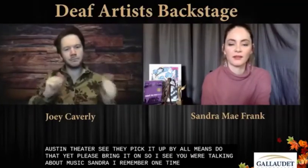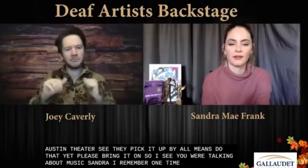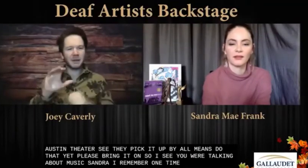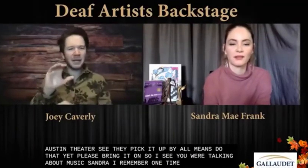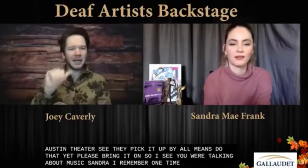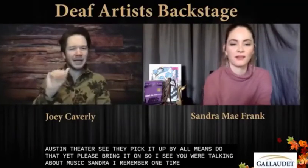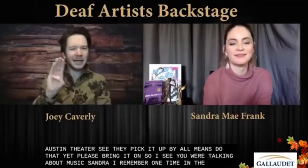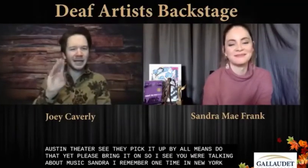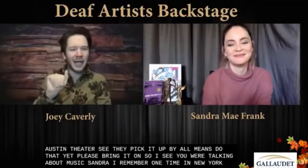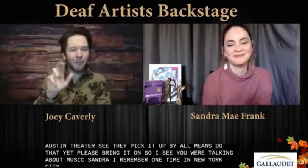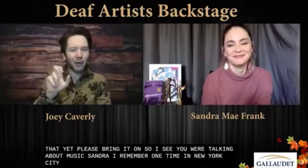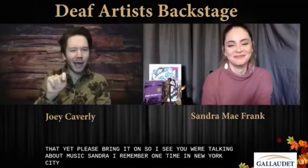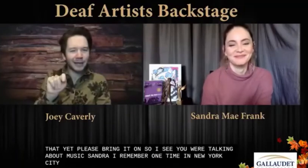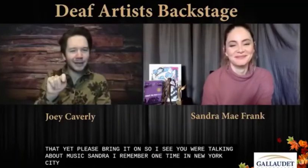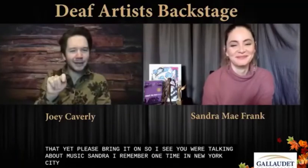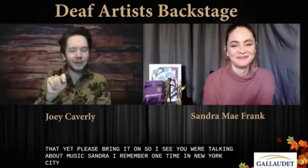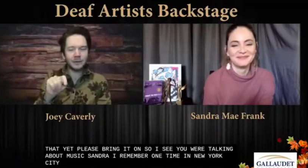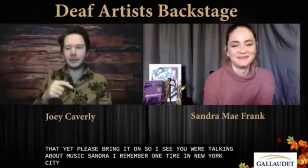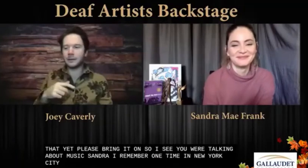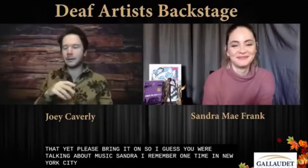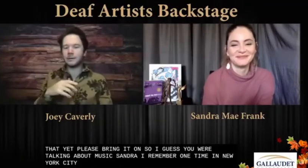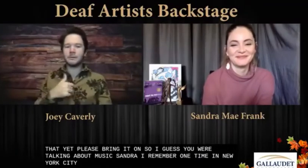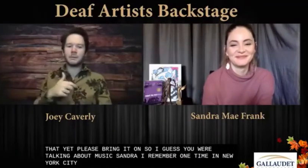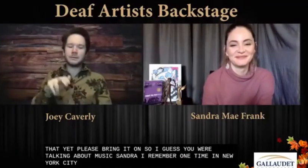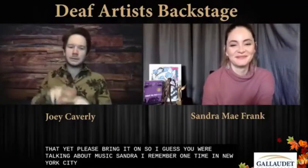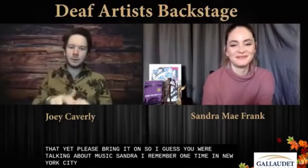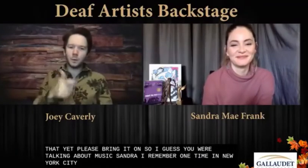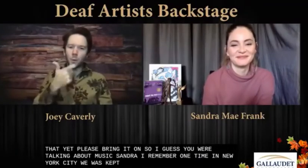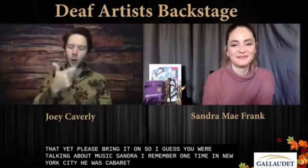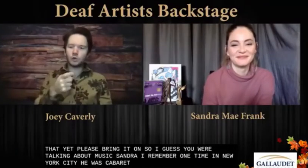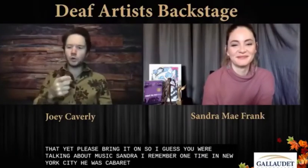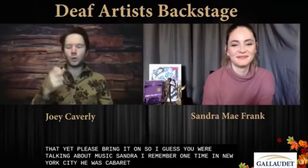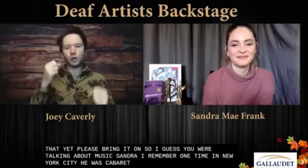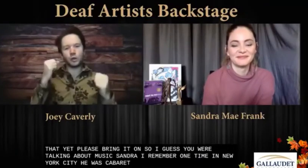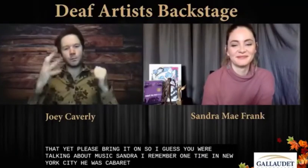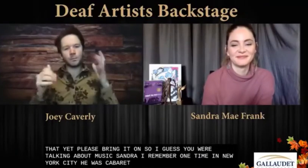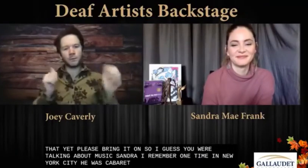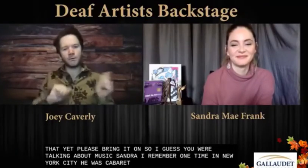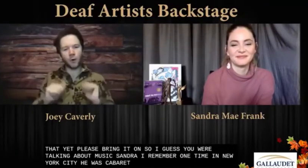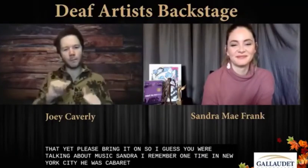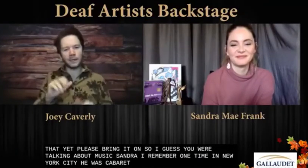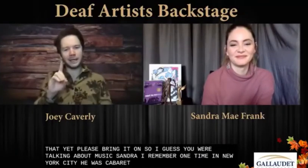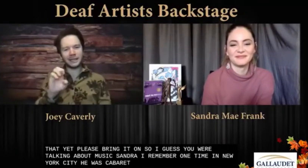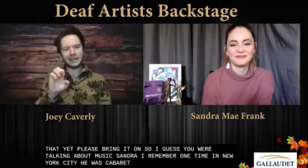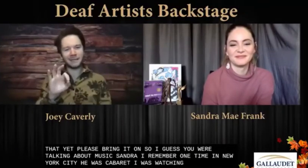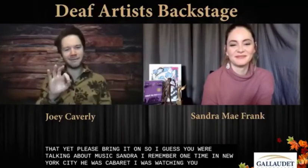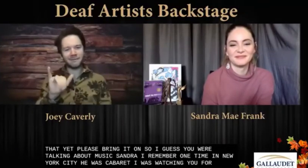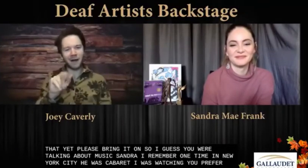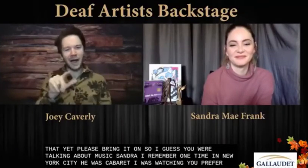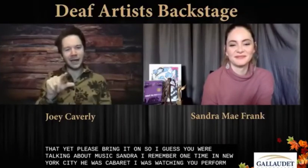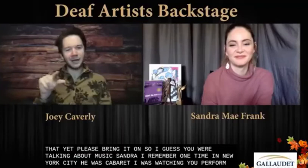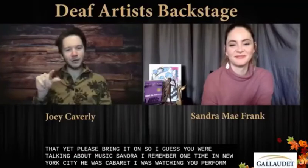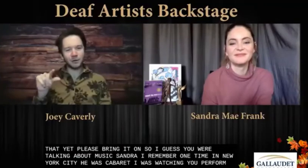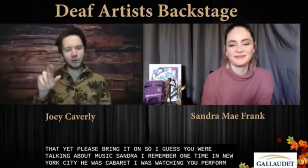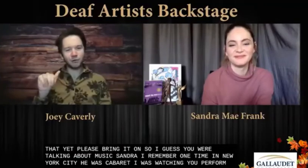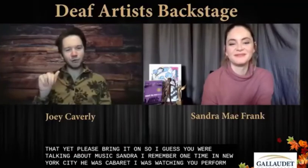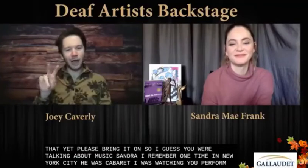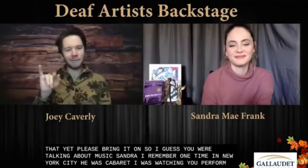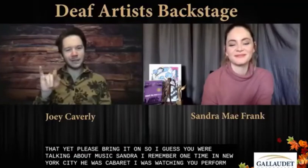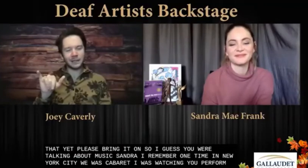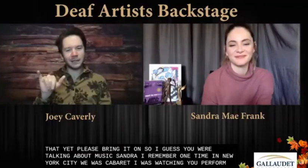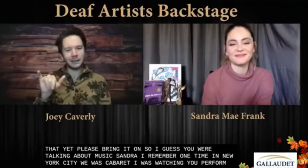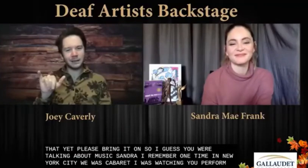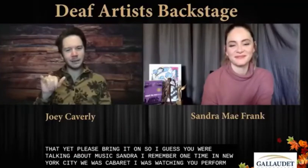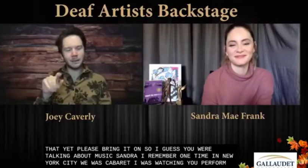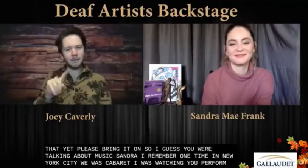uh in new york city uh i believe it was cabaret i was watching you perform uh